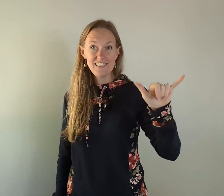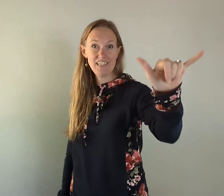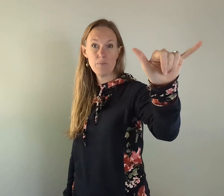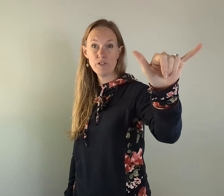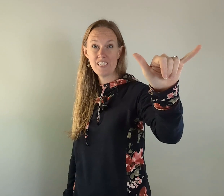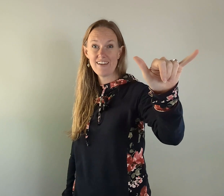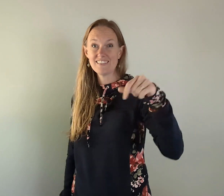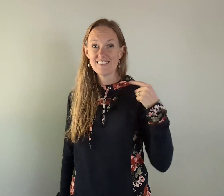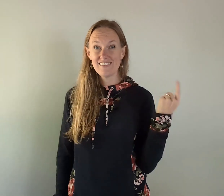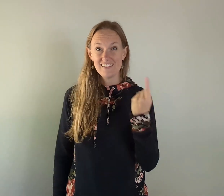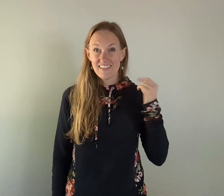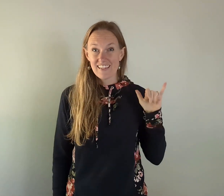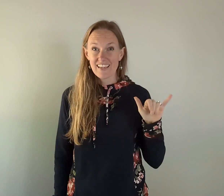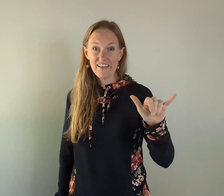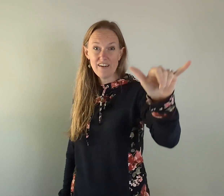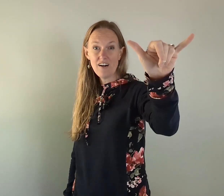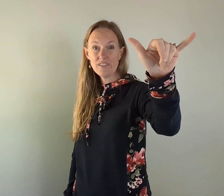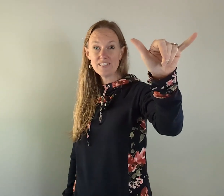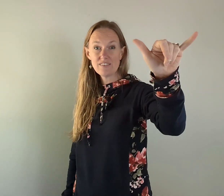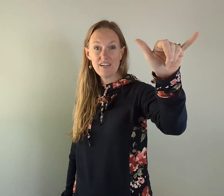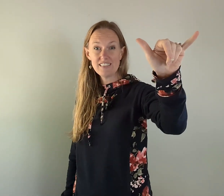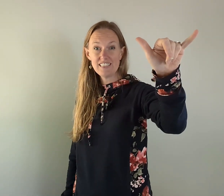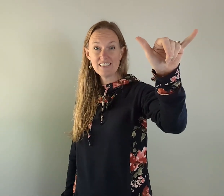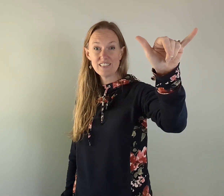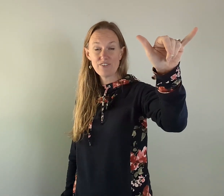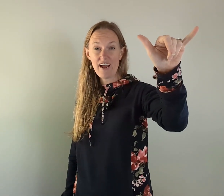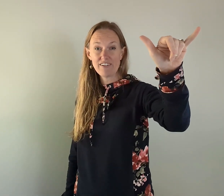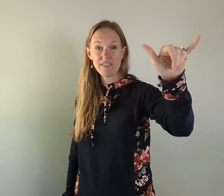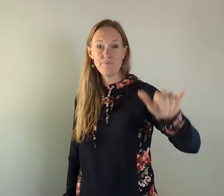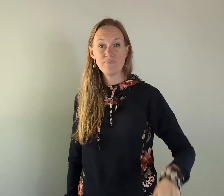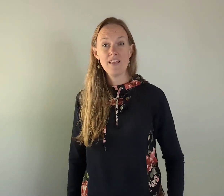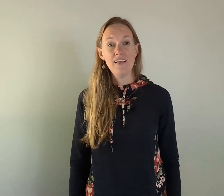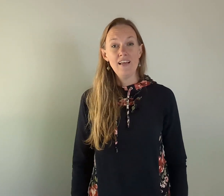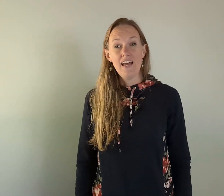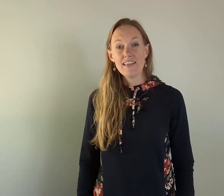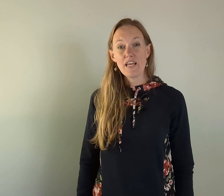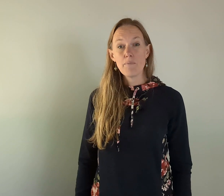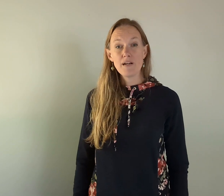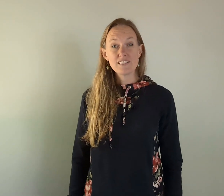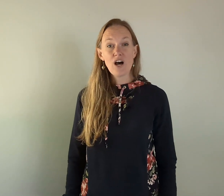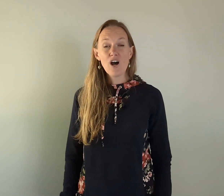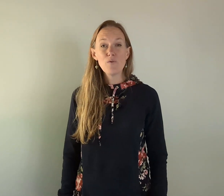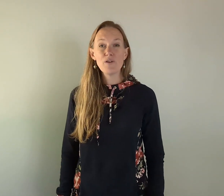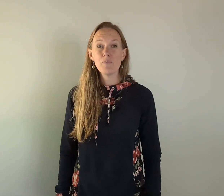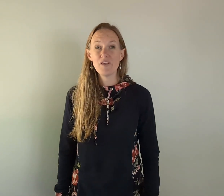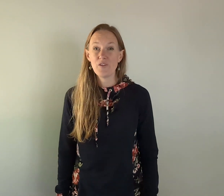and you push it out. Okay, always Jesus, forever. And then my song will be